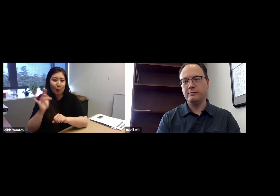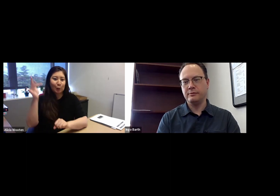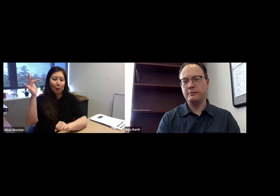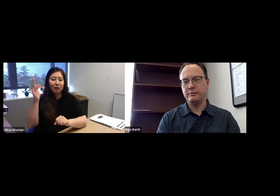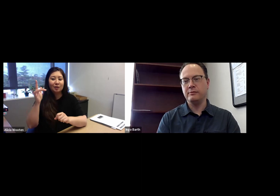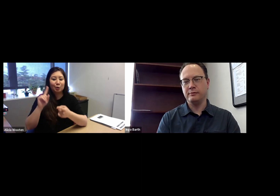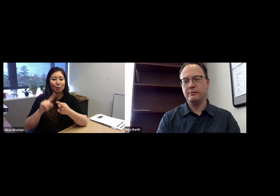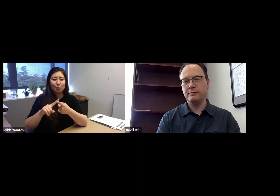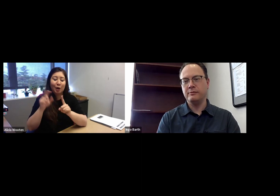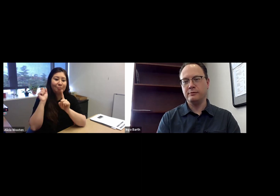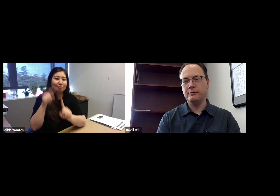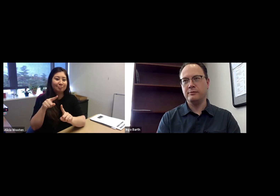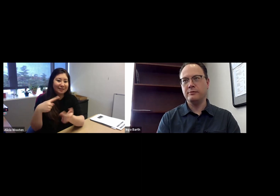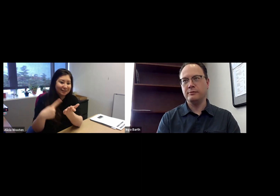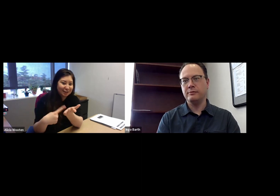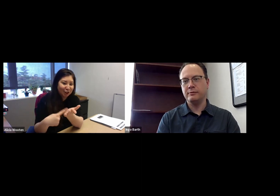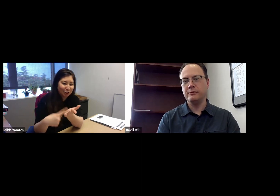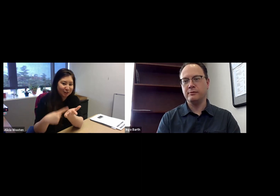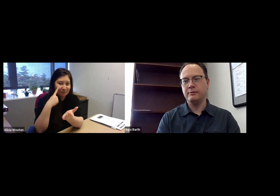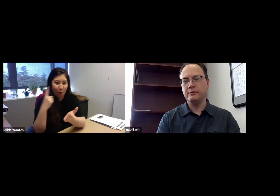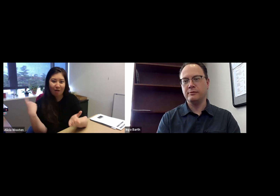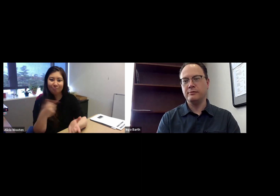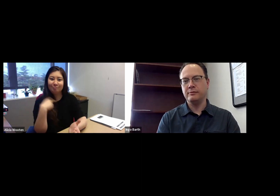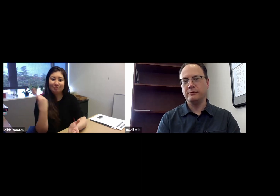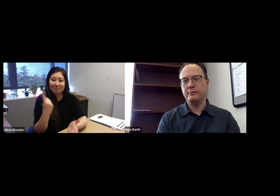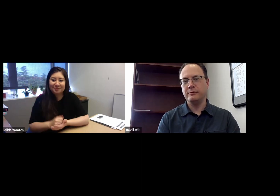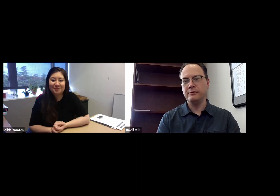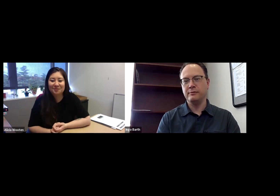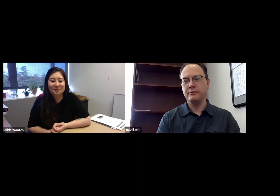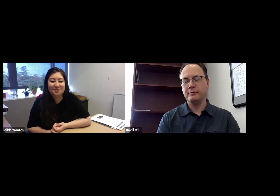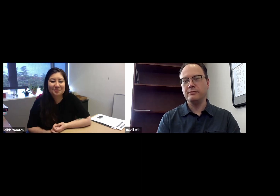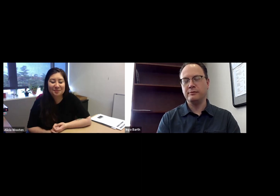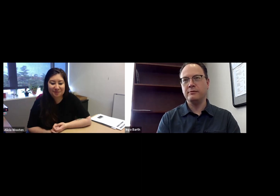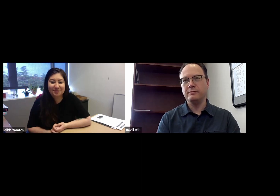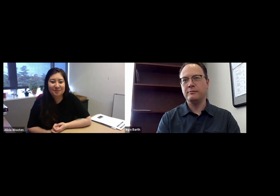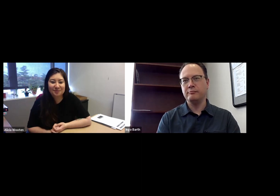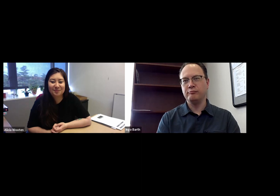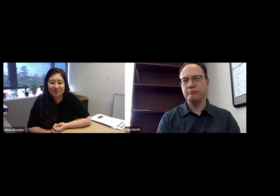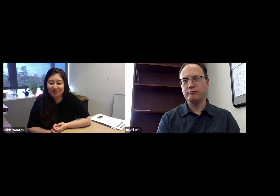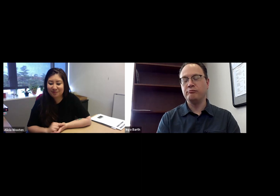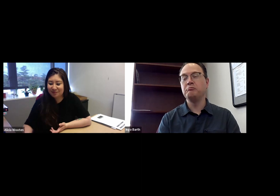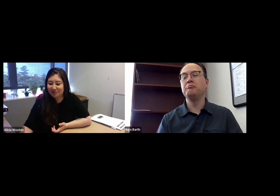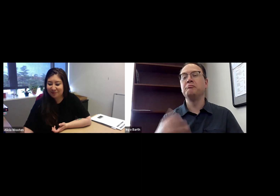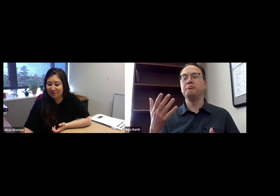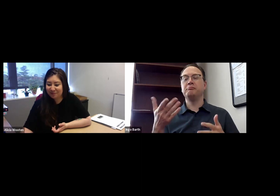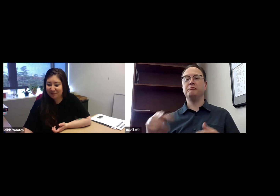show some highlights today to kick off some discussion for this group as